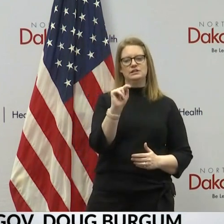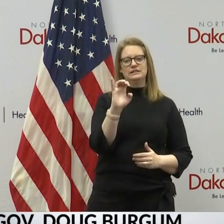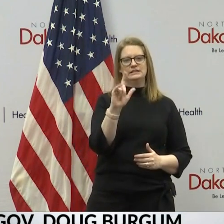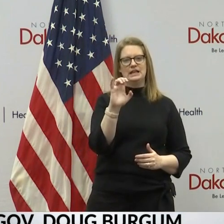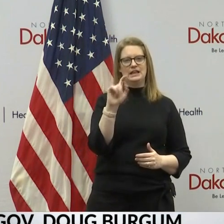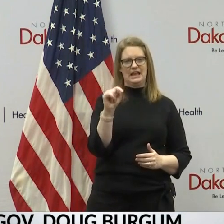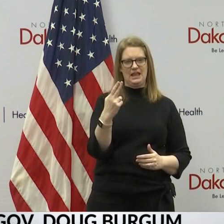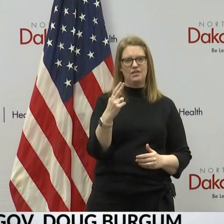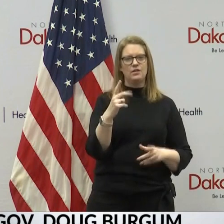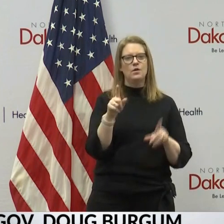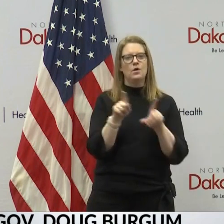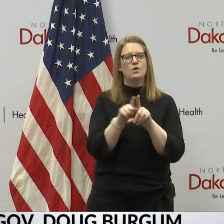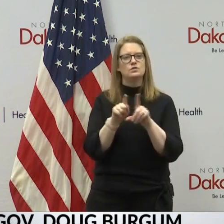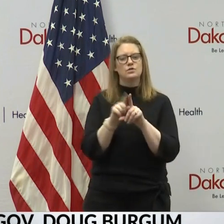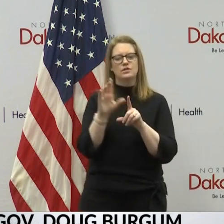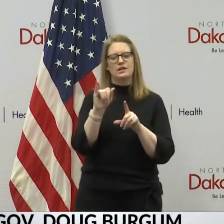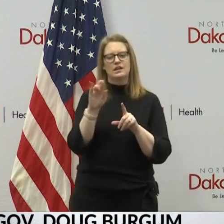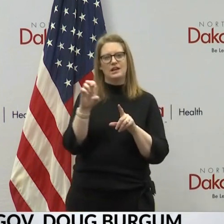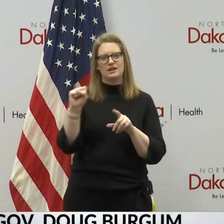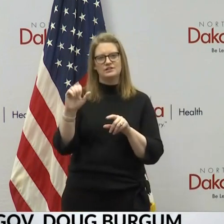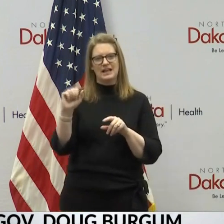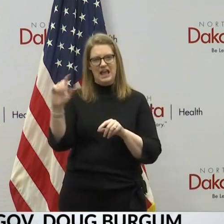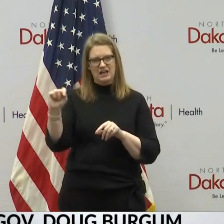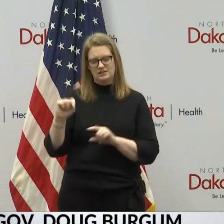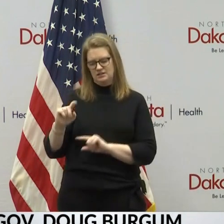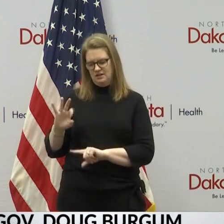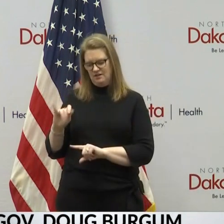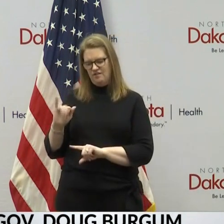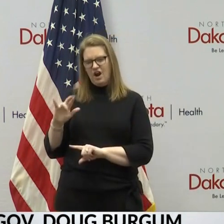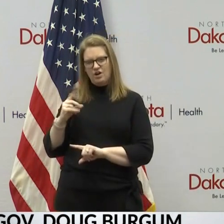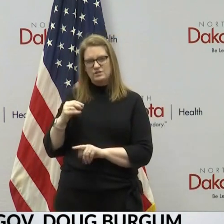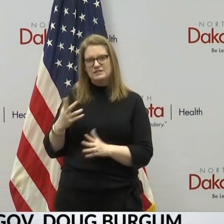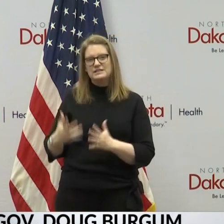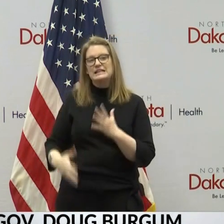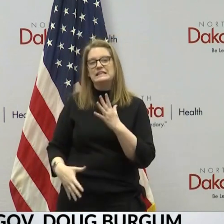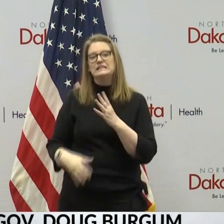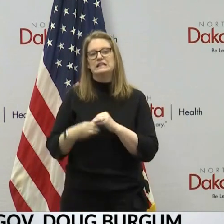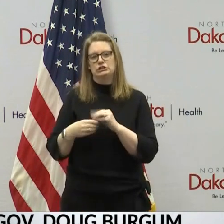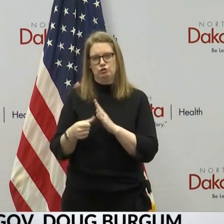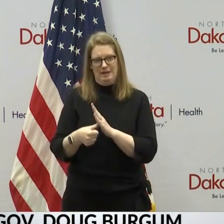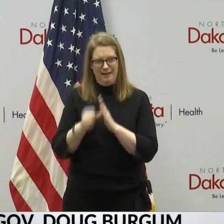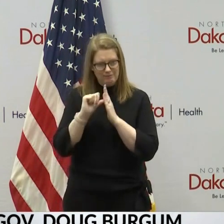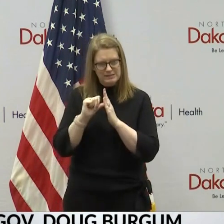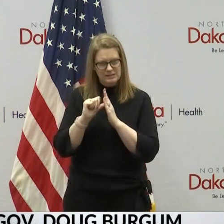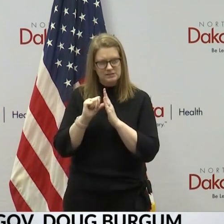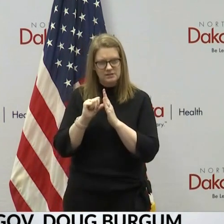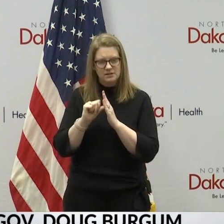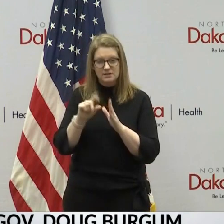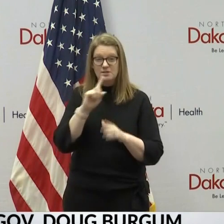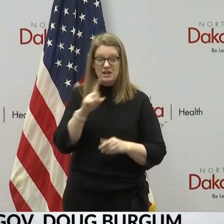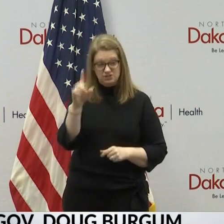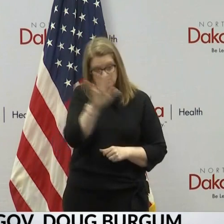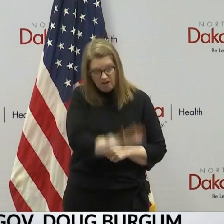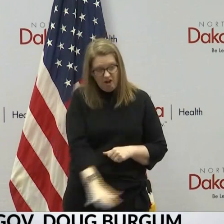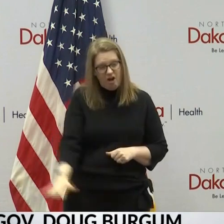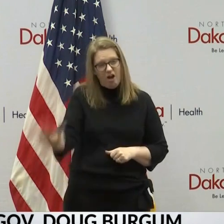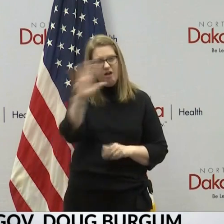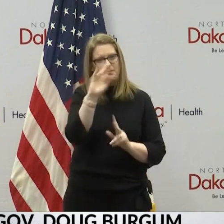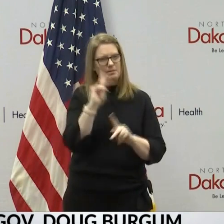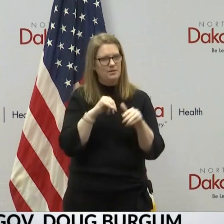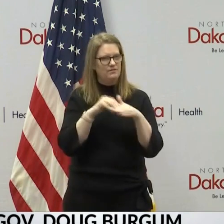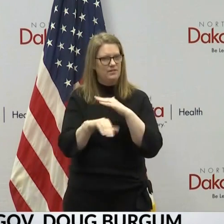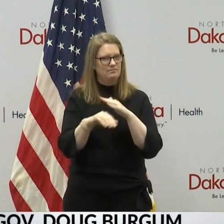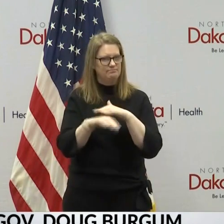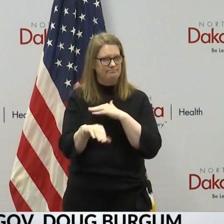the CARES Act, Fargo VA has placed additional emphasis on telehealth to make healthcare available. We know a lot of